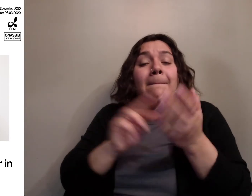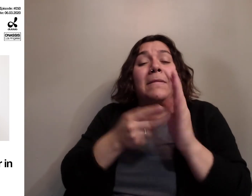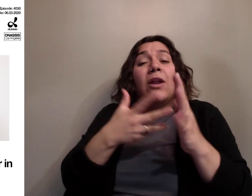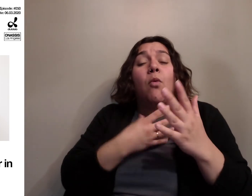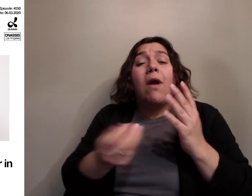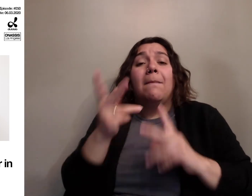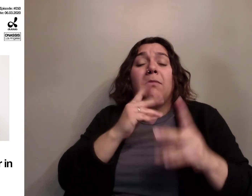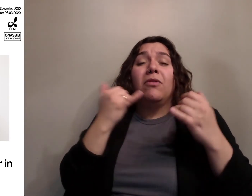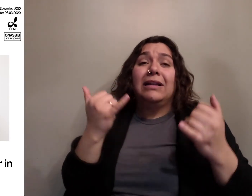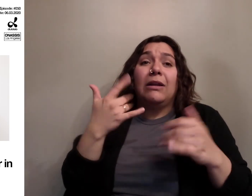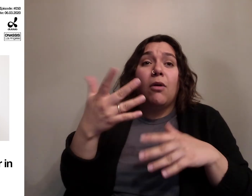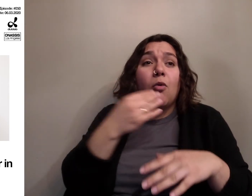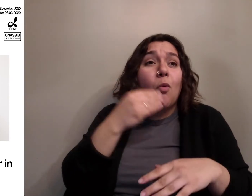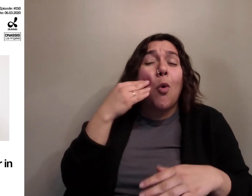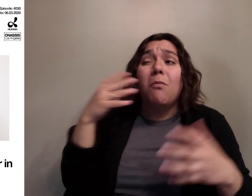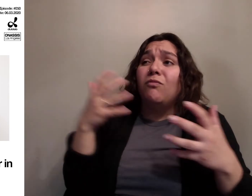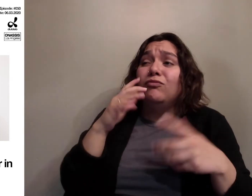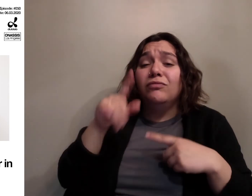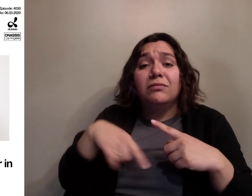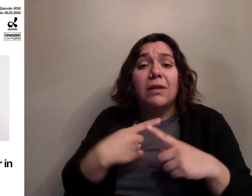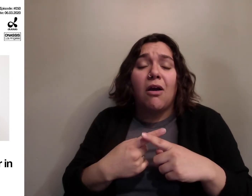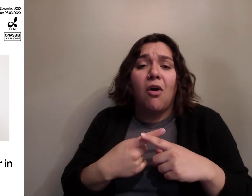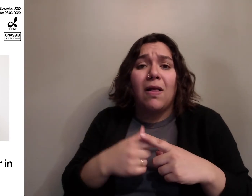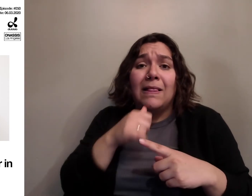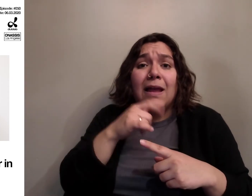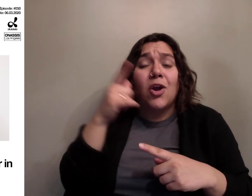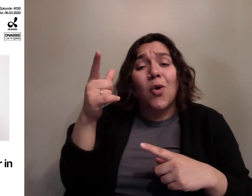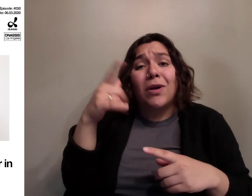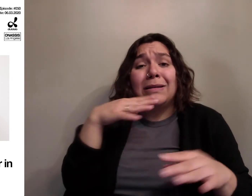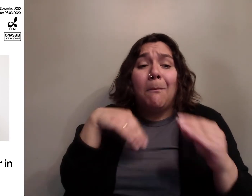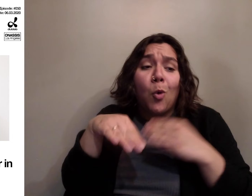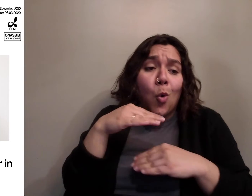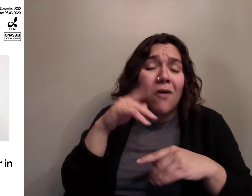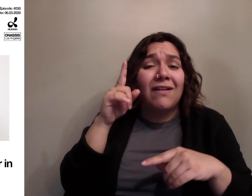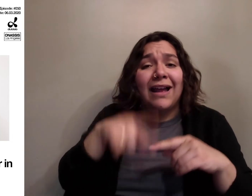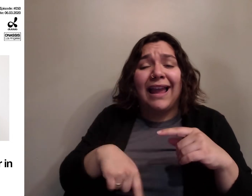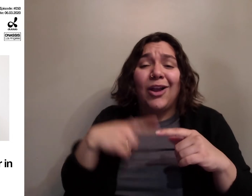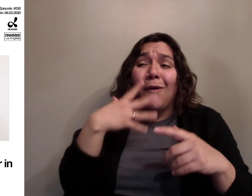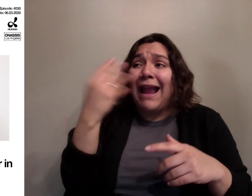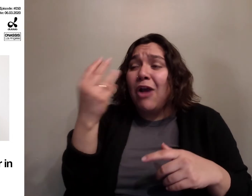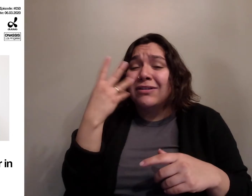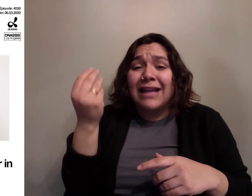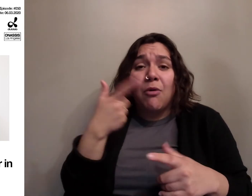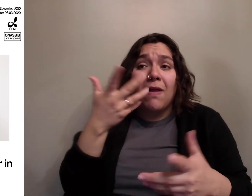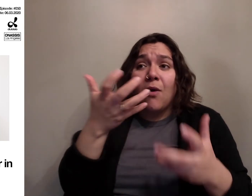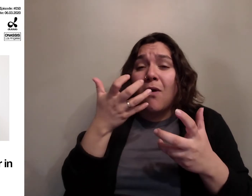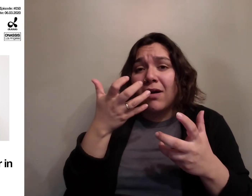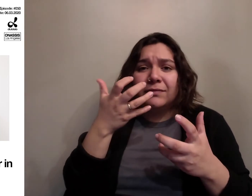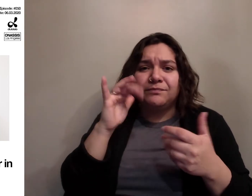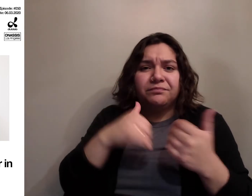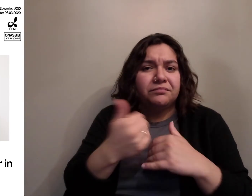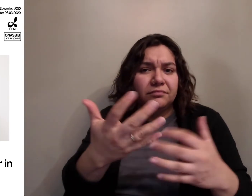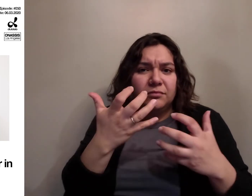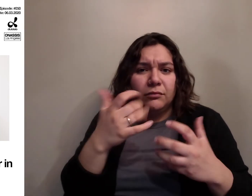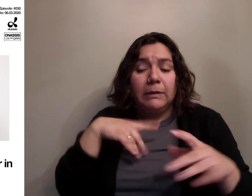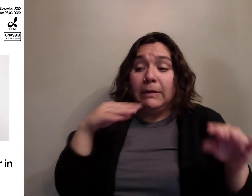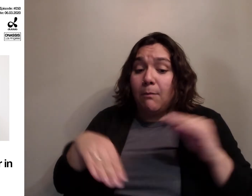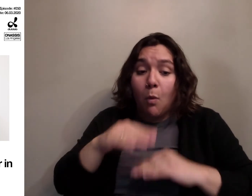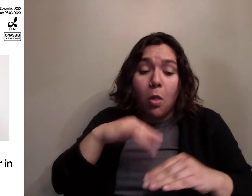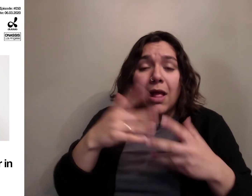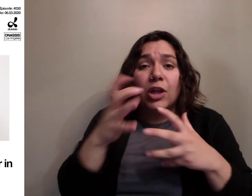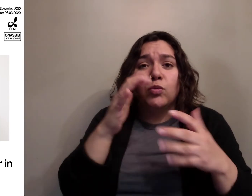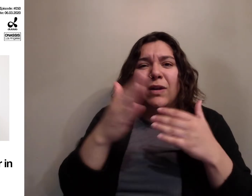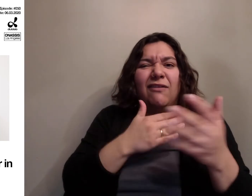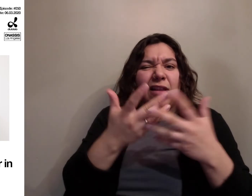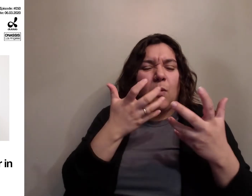country. So all these things that white people are just in their homes so terrified about, like not being able to move and not being able to